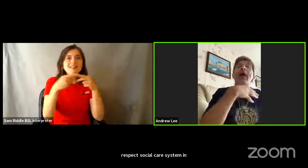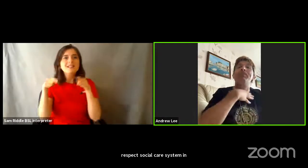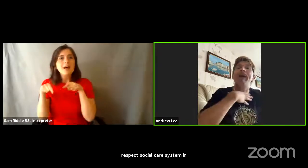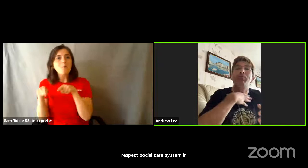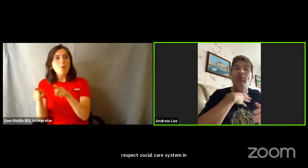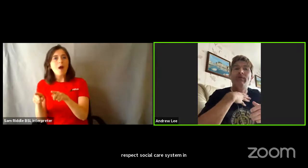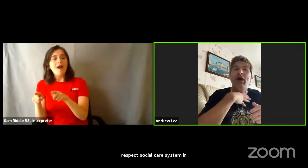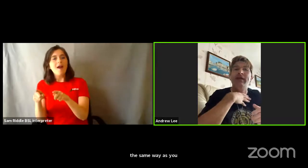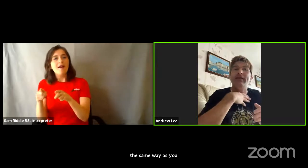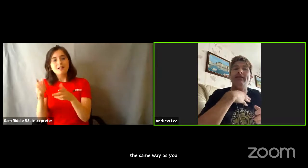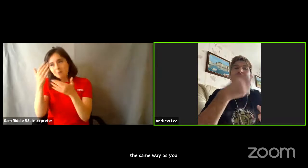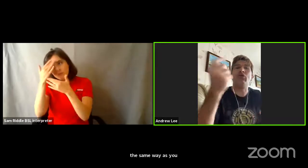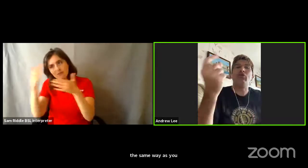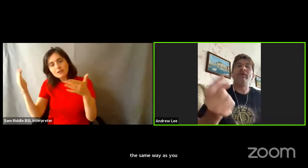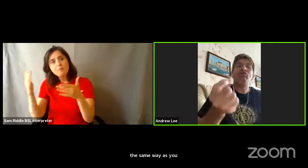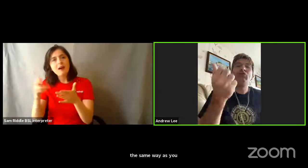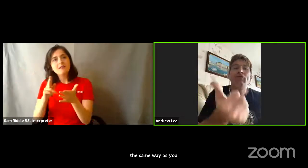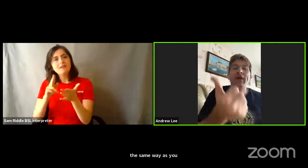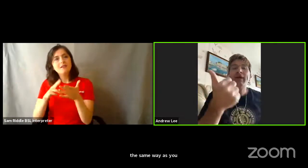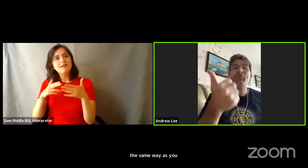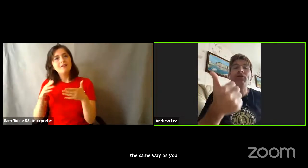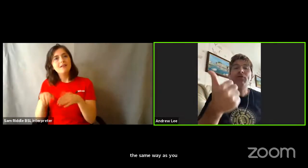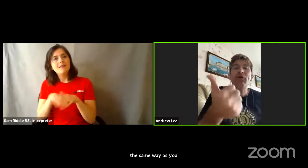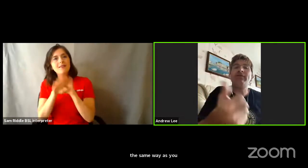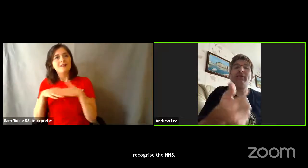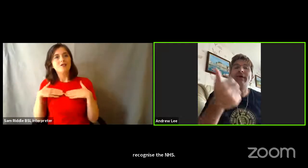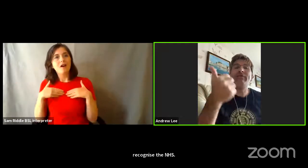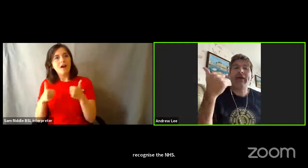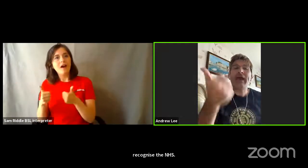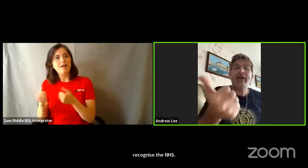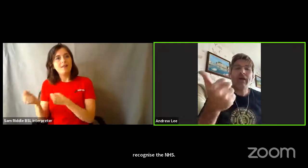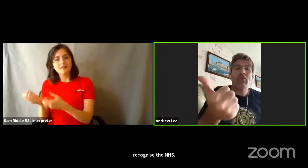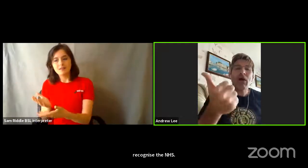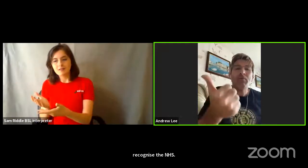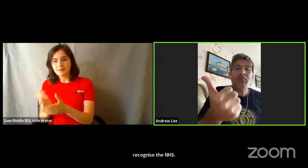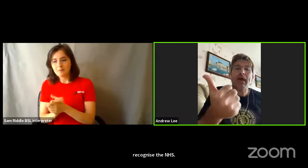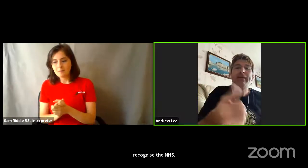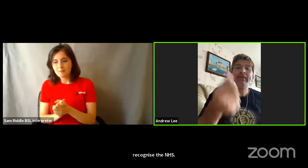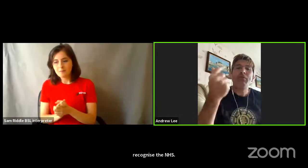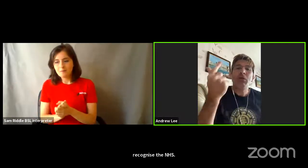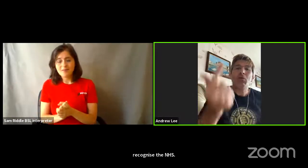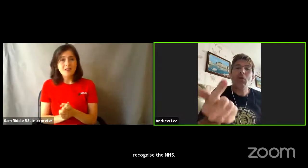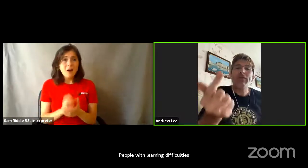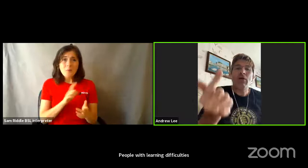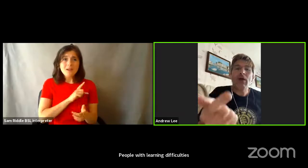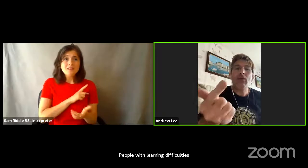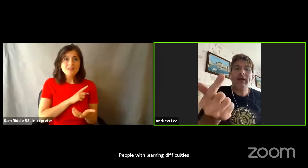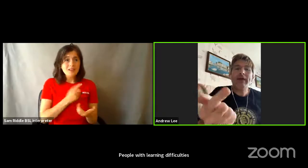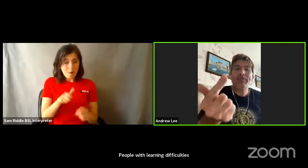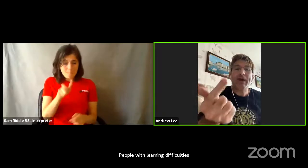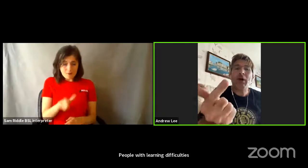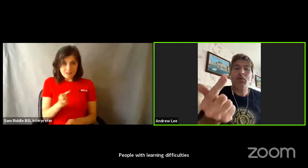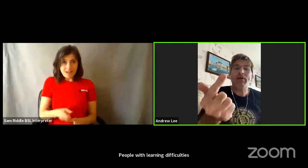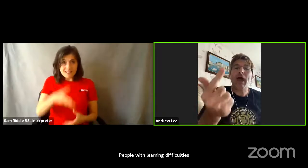NHS. And people with learning difficulties would really prefer to live in their own place with their